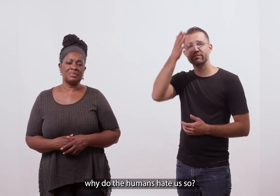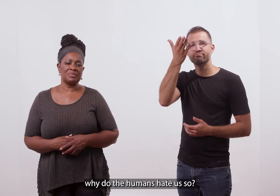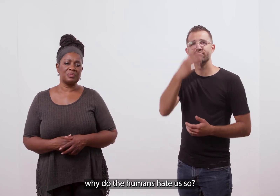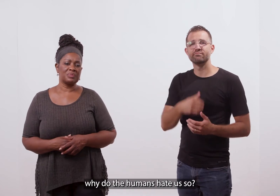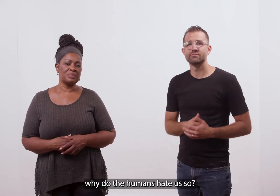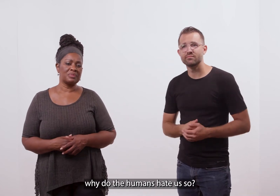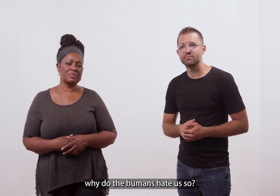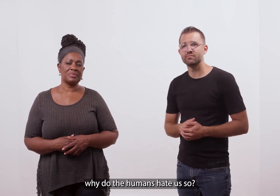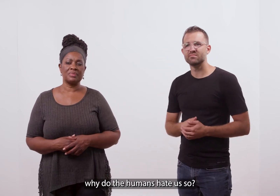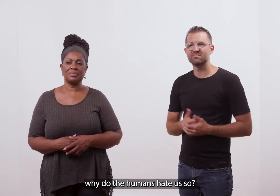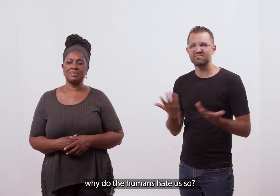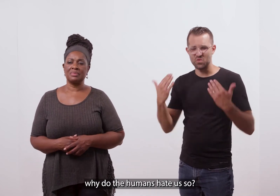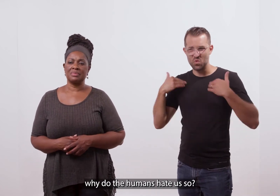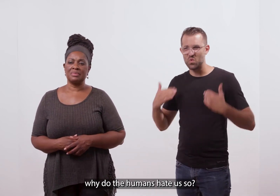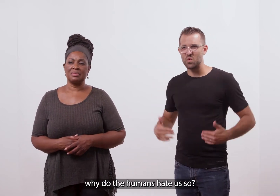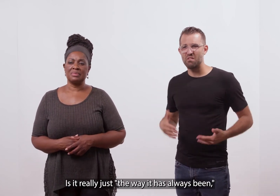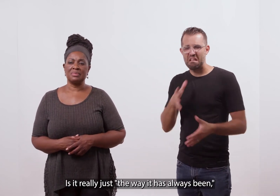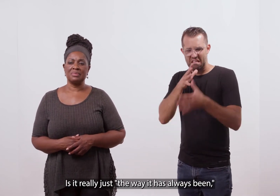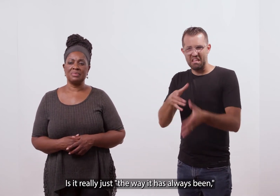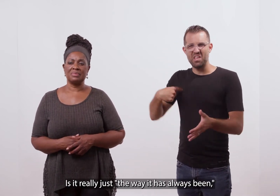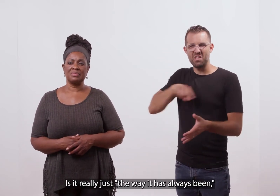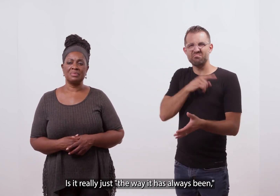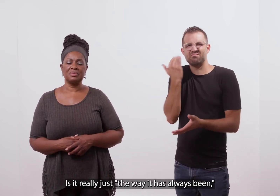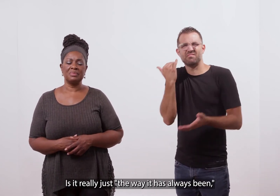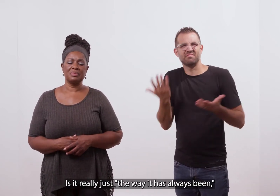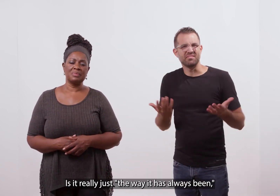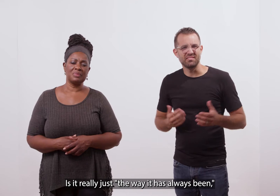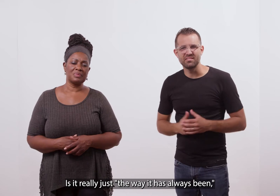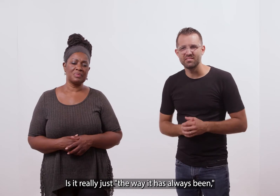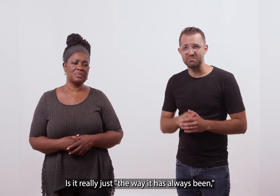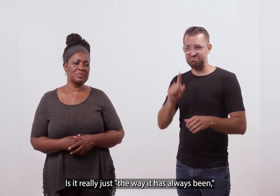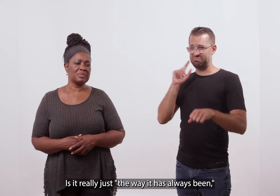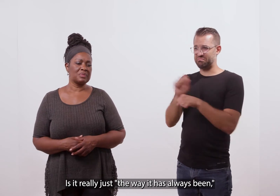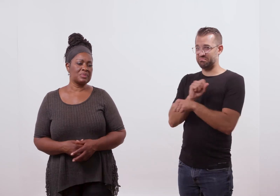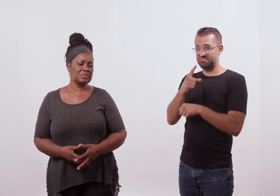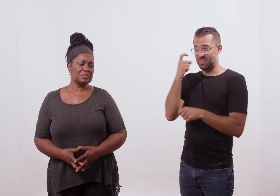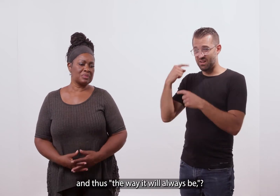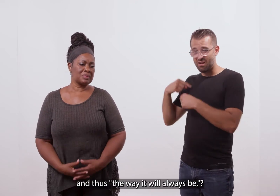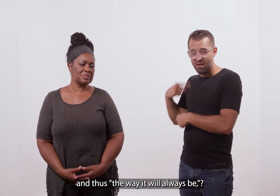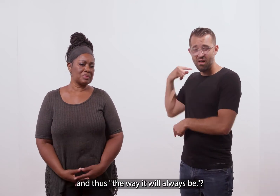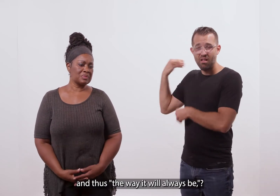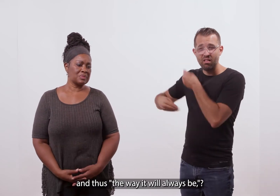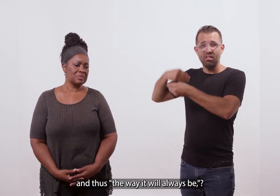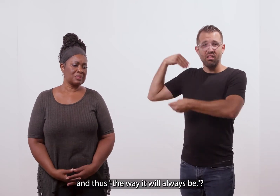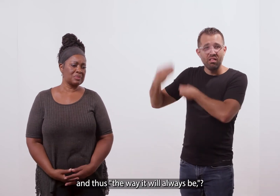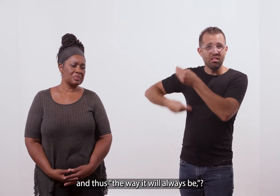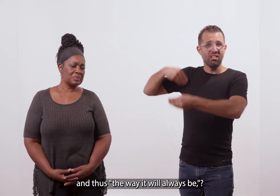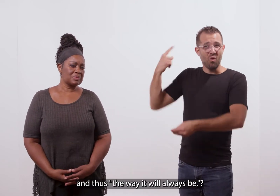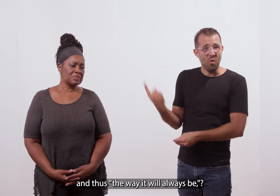Why do the humans hate us so? Is it really just the way it has always been, and that's the way it will always